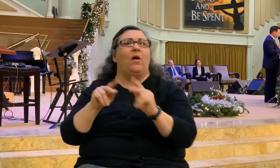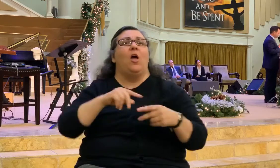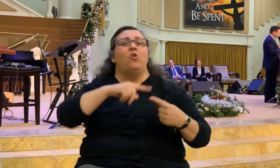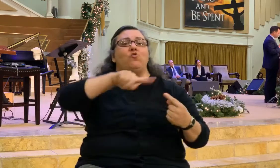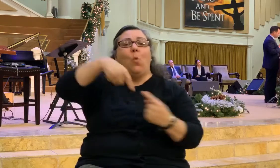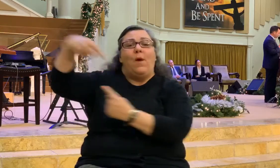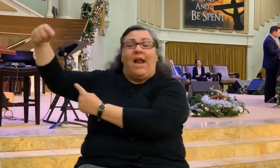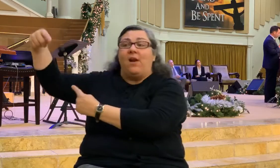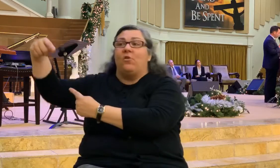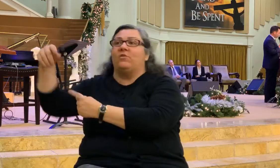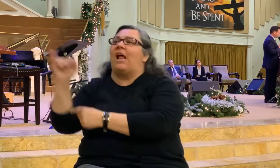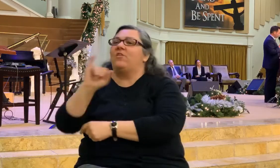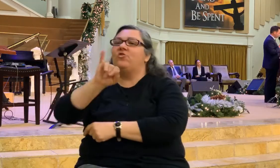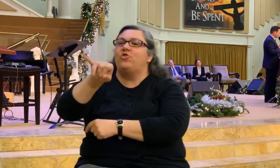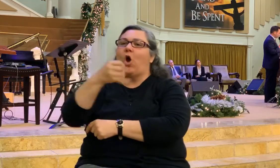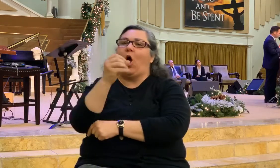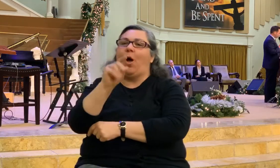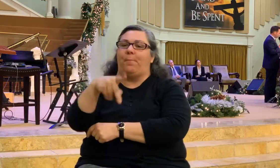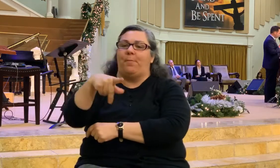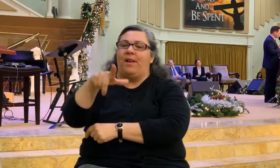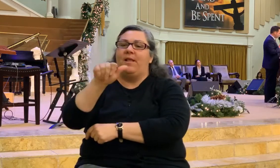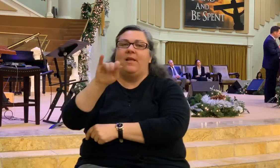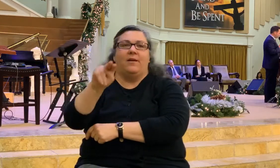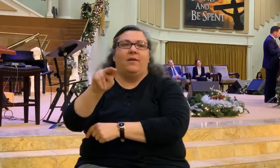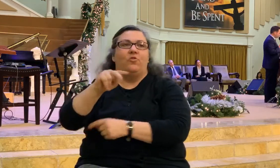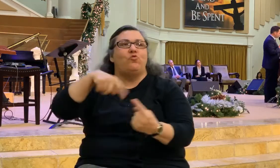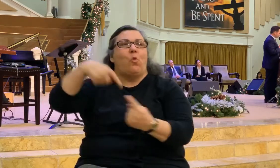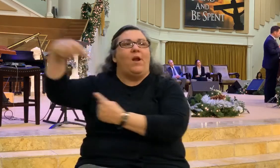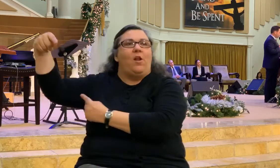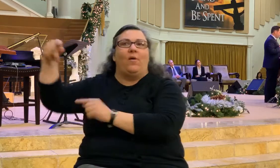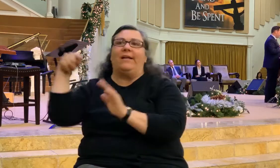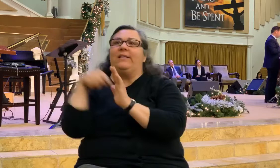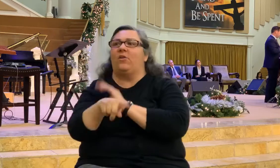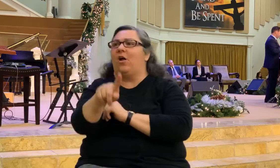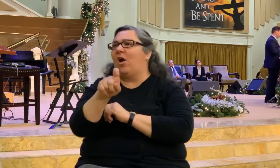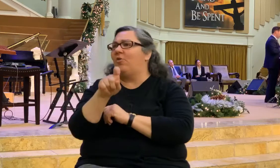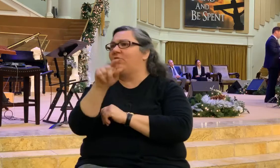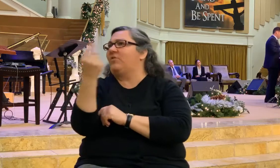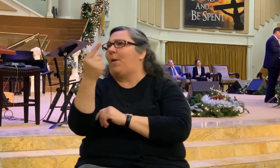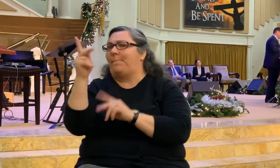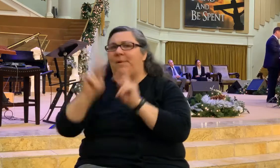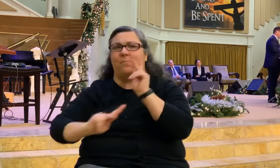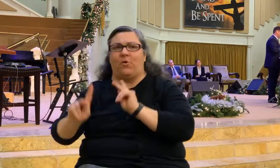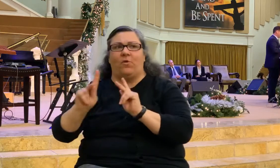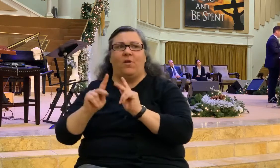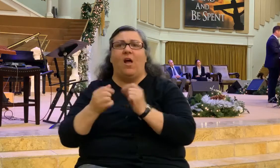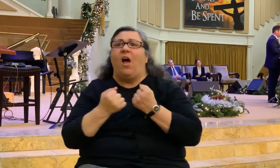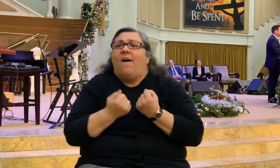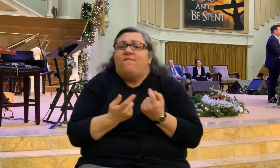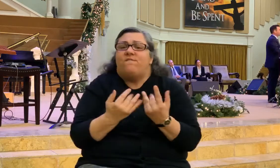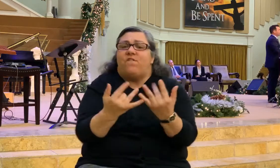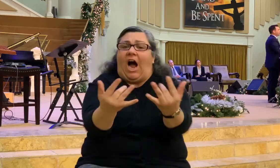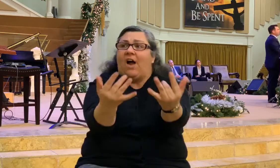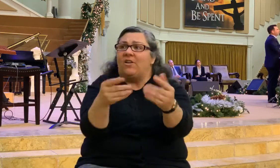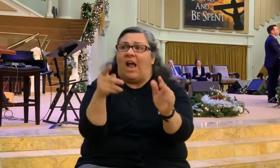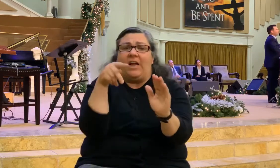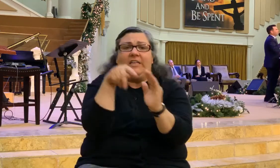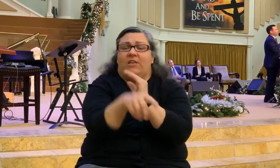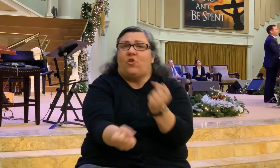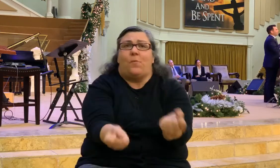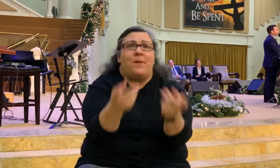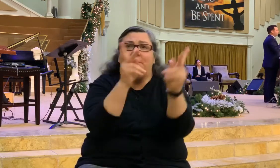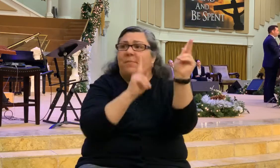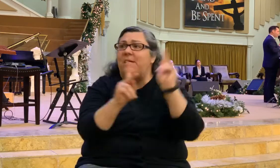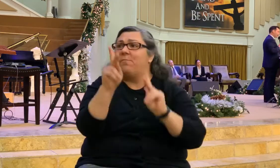tornado that killed 158 people. Uncontrolled fires in Paradise and in Malibu this year